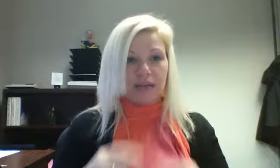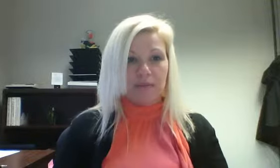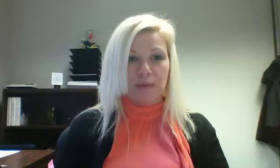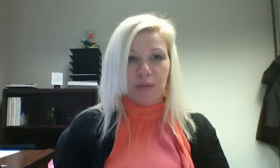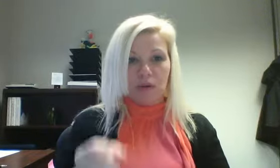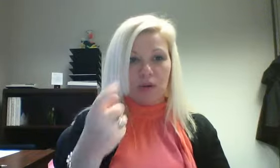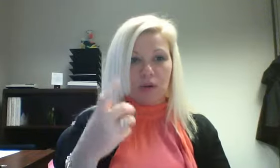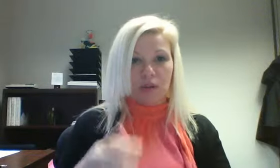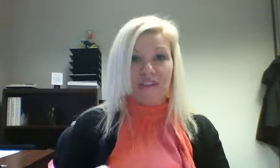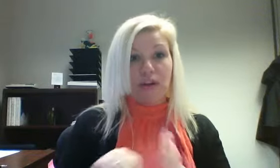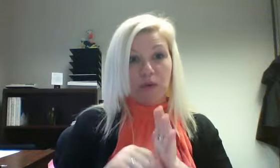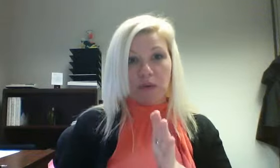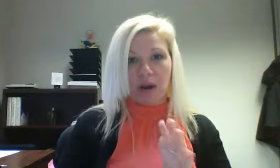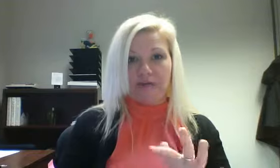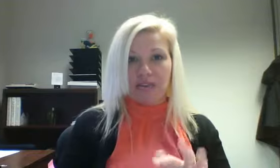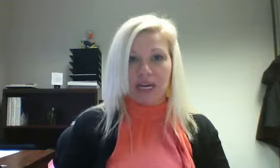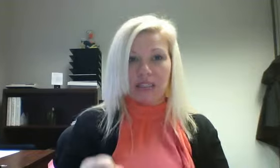times people, if they really want to emphasize it,